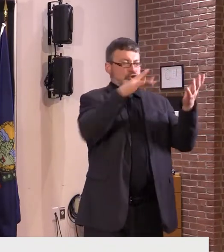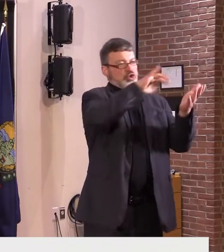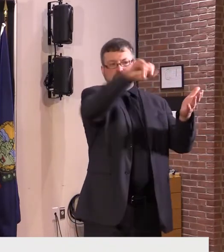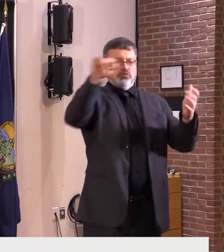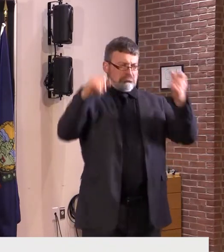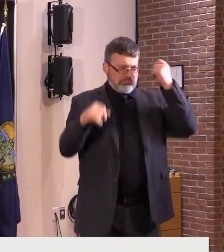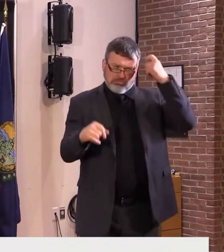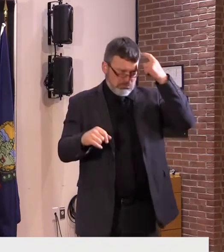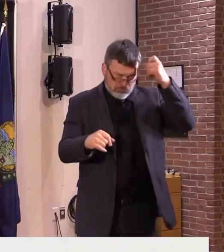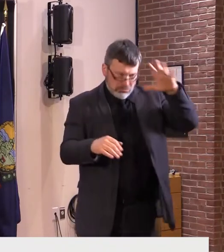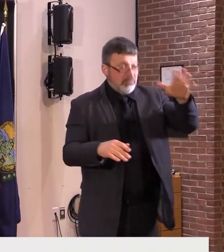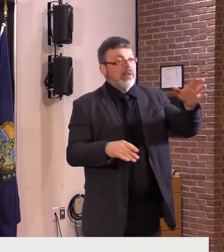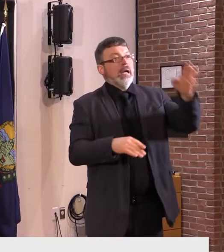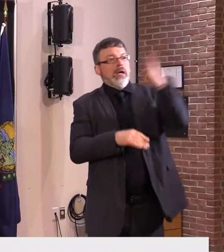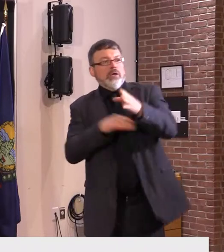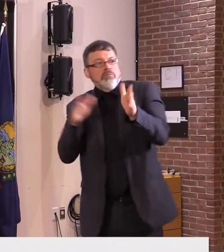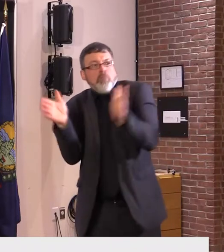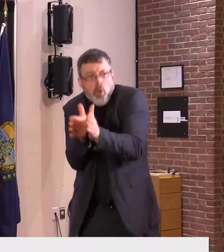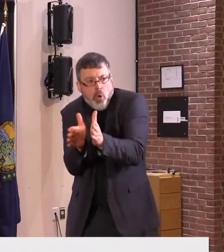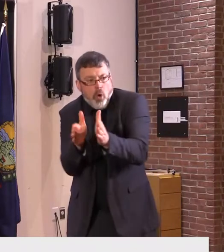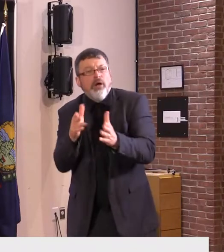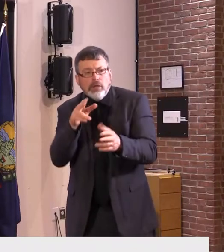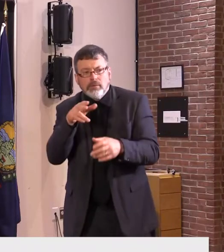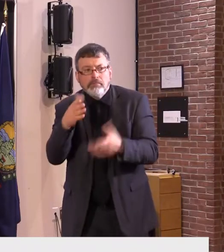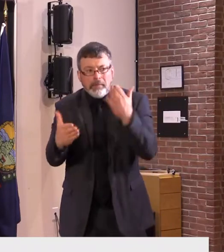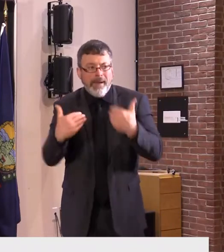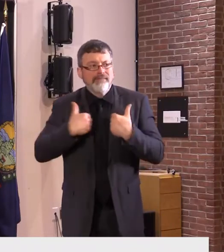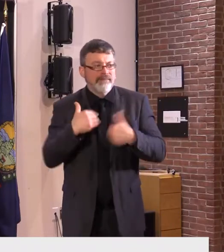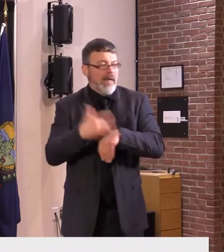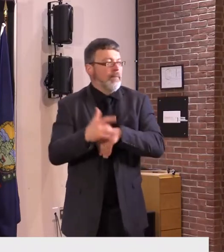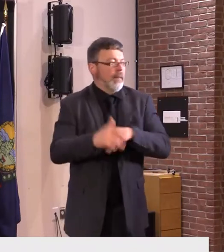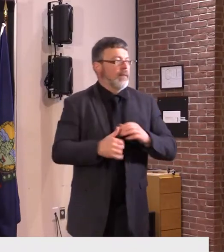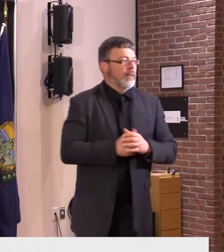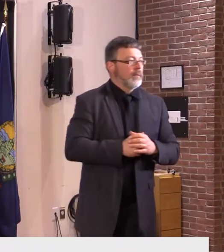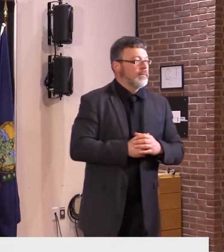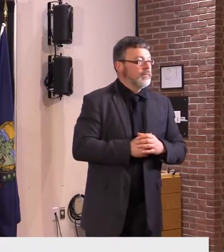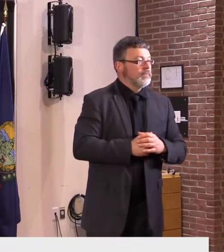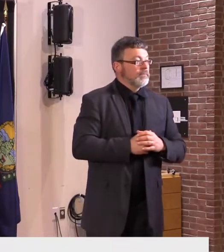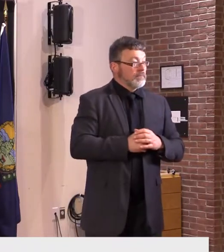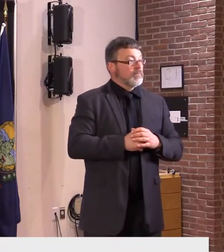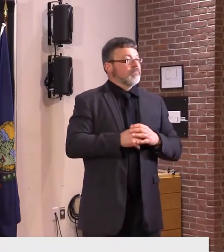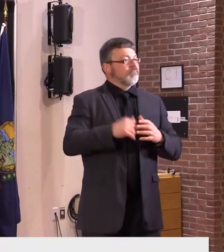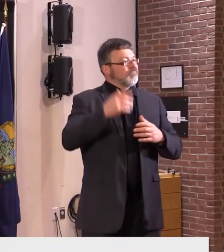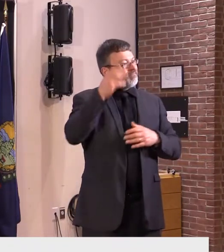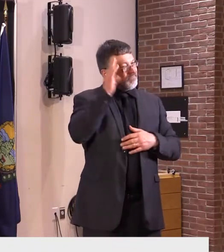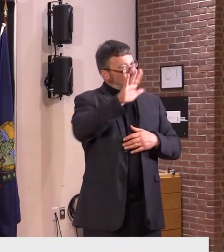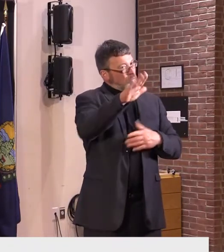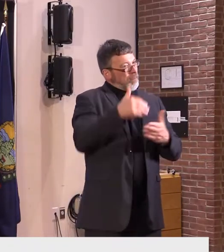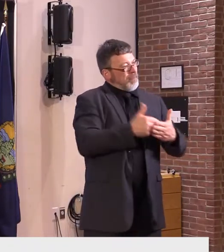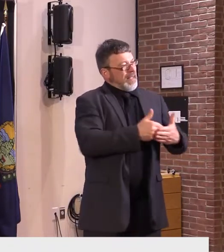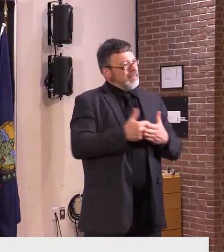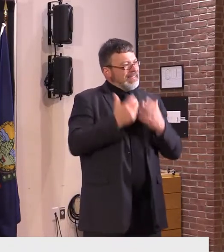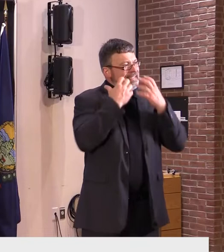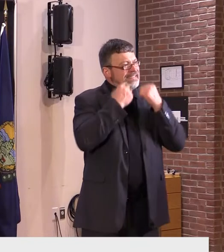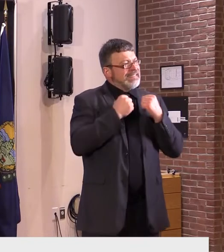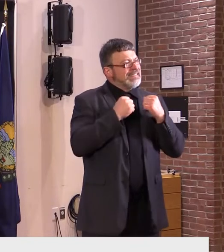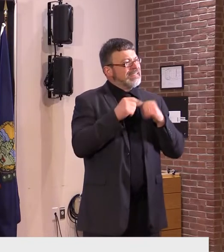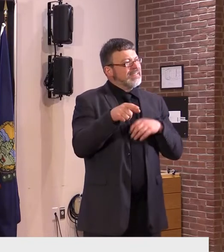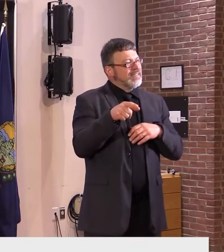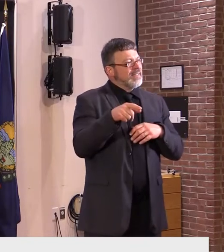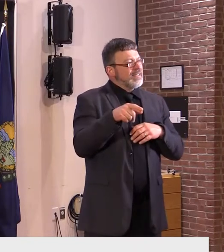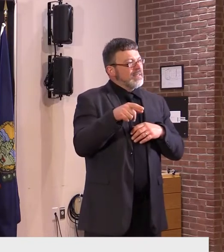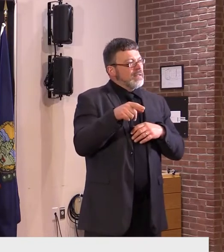their feeding. First, families should not substitute goat's milk, cow's milk, or plant-based